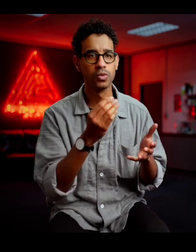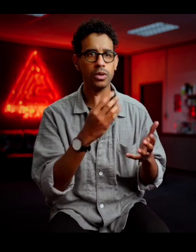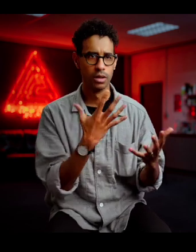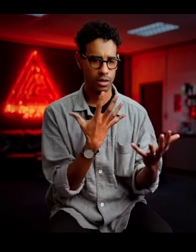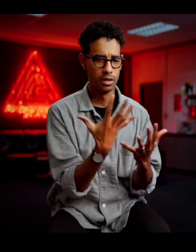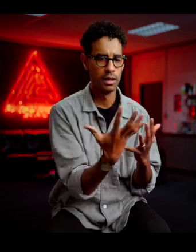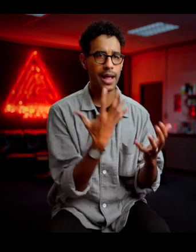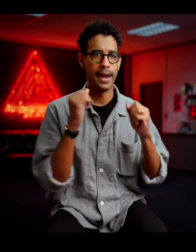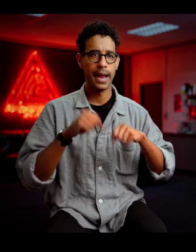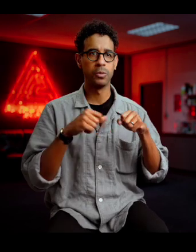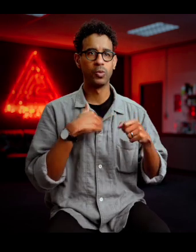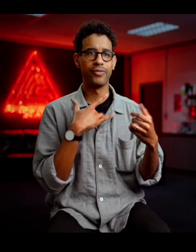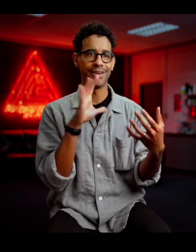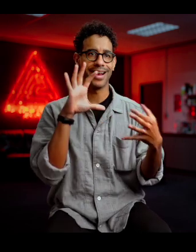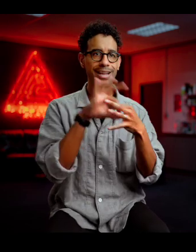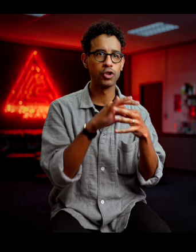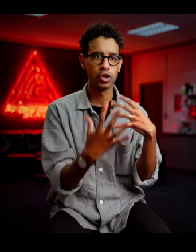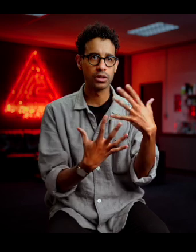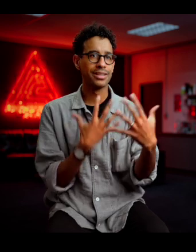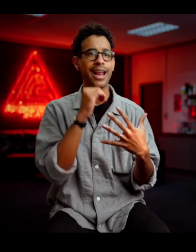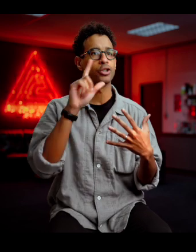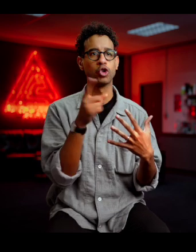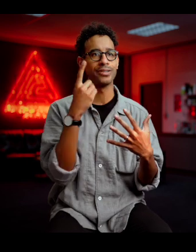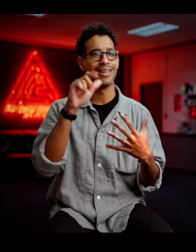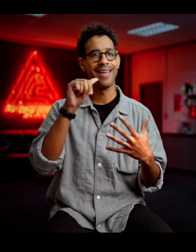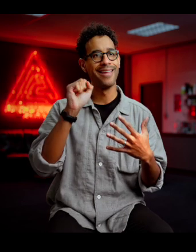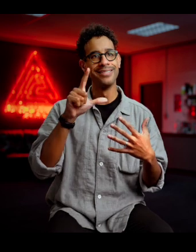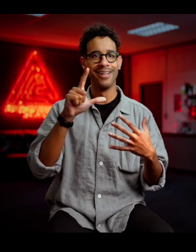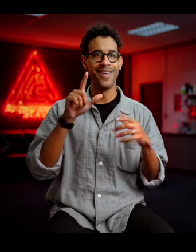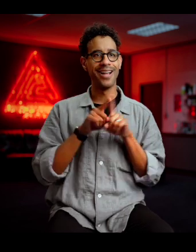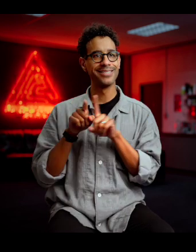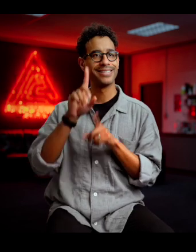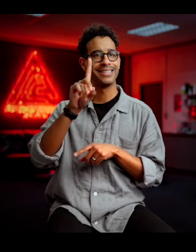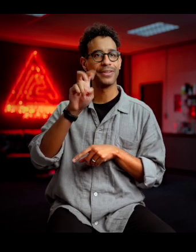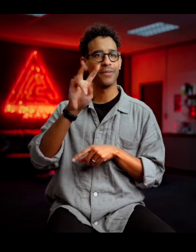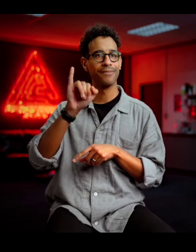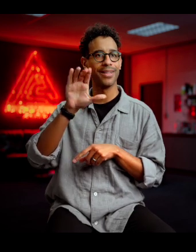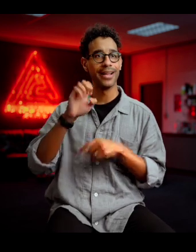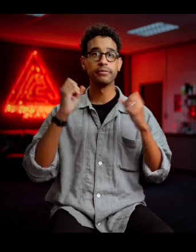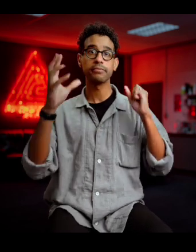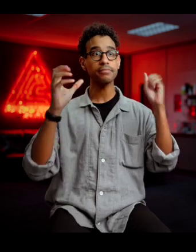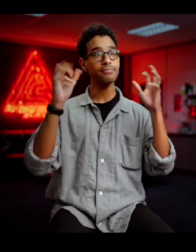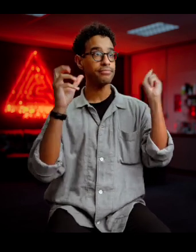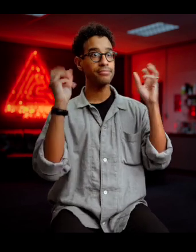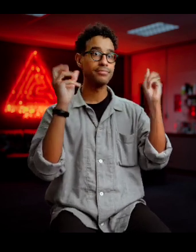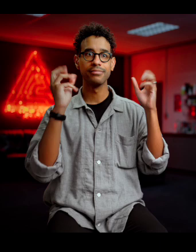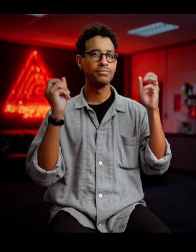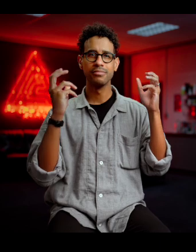Mila plays Amara, and so she wants to feel that connection with her daughter, not just ASL as a device where she's just signing